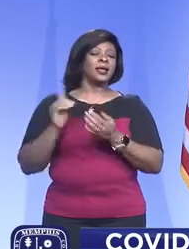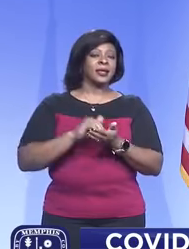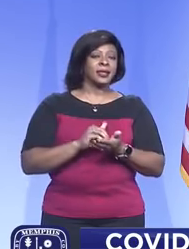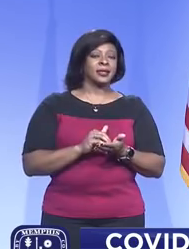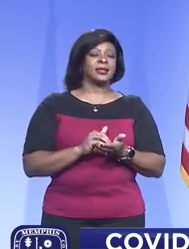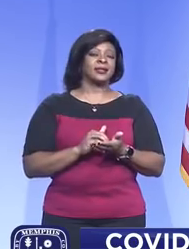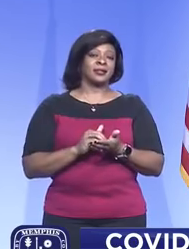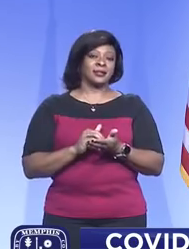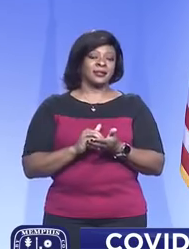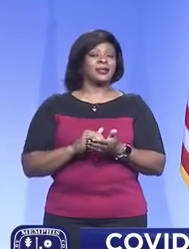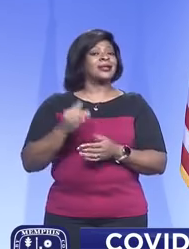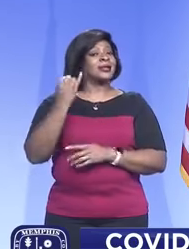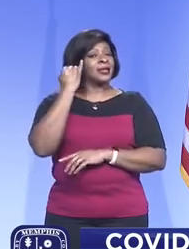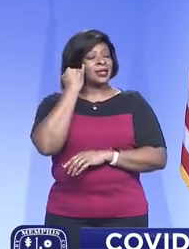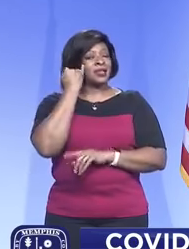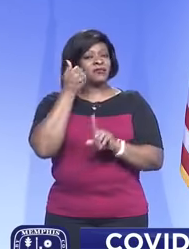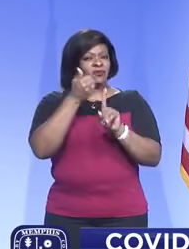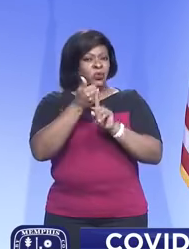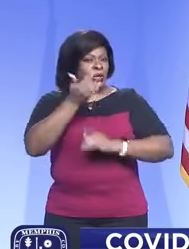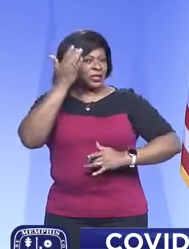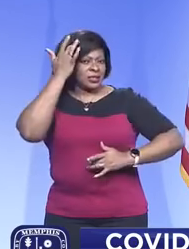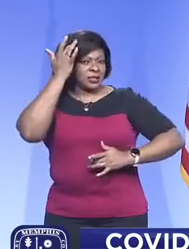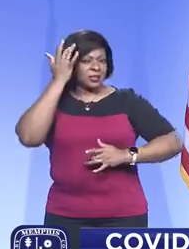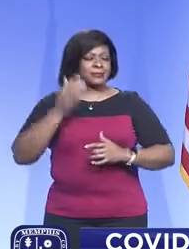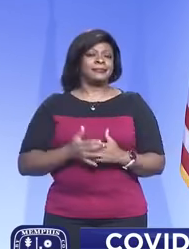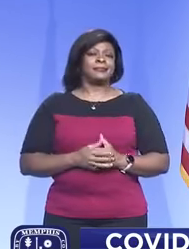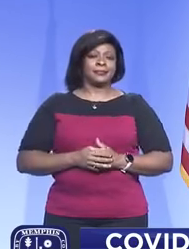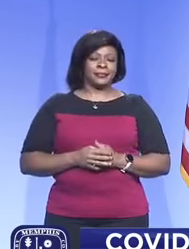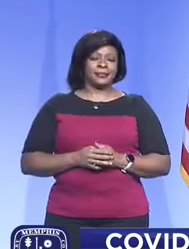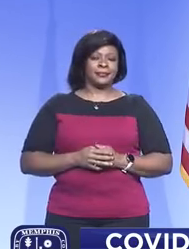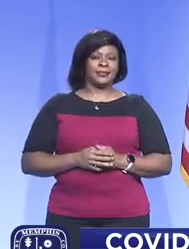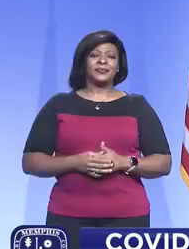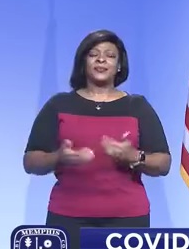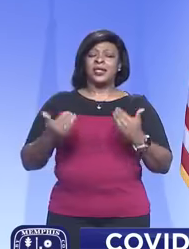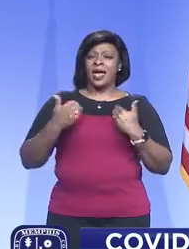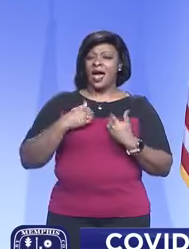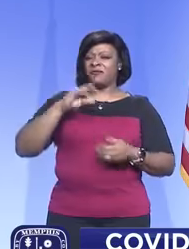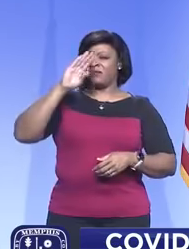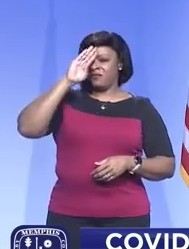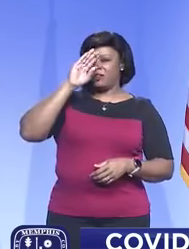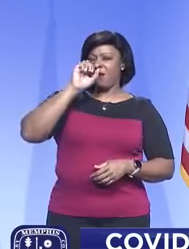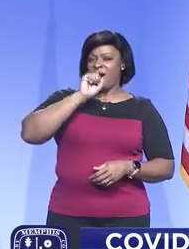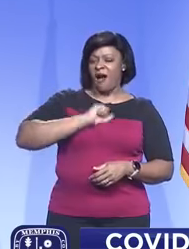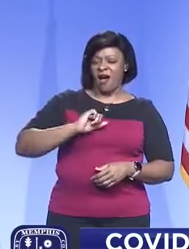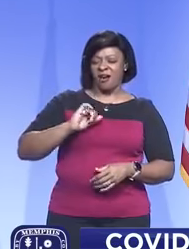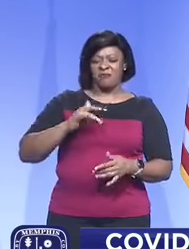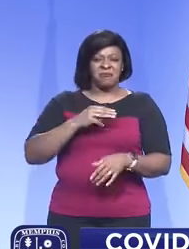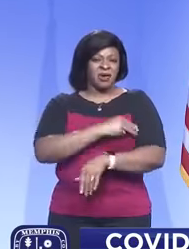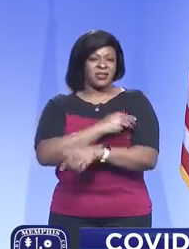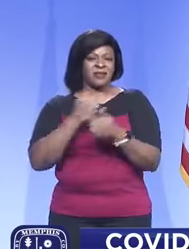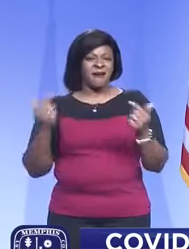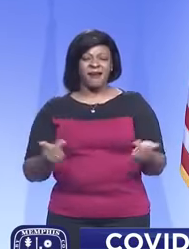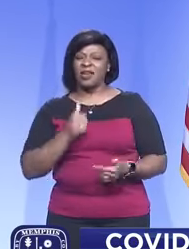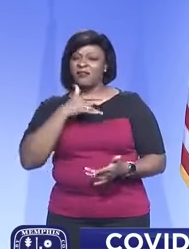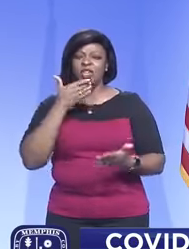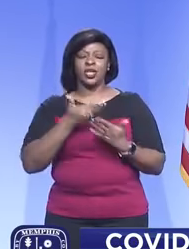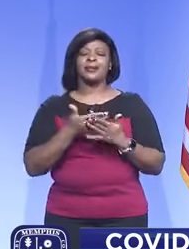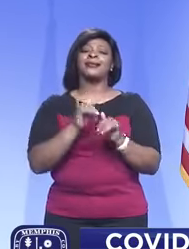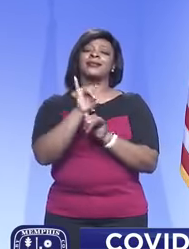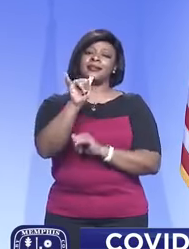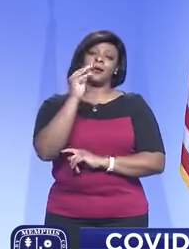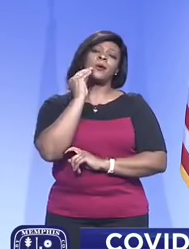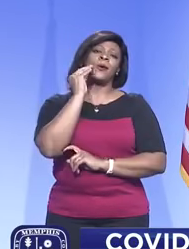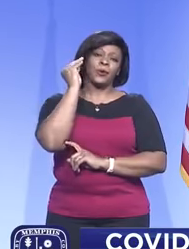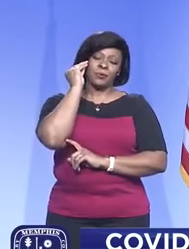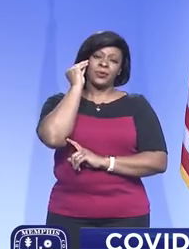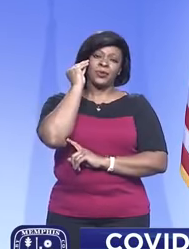again, if you're sick or have symptoms, stay home.